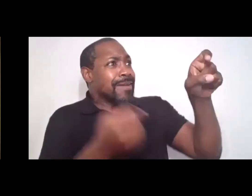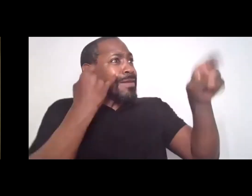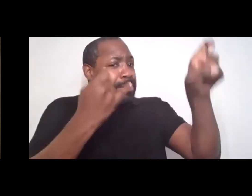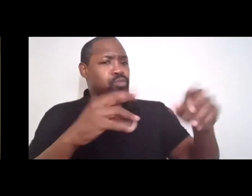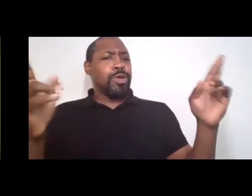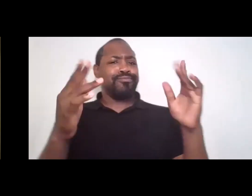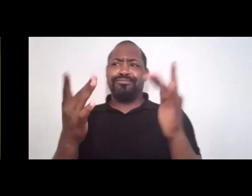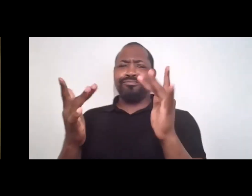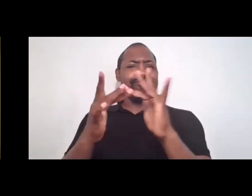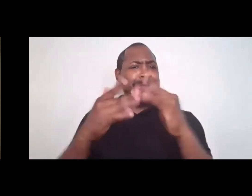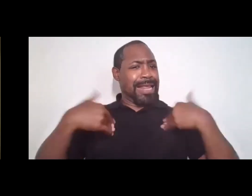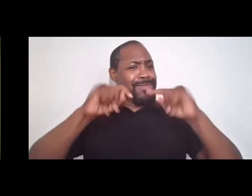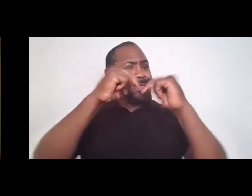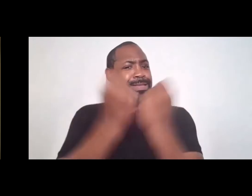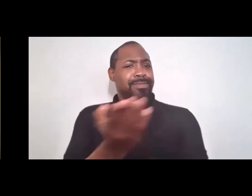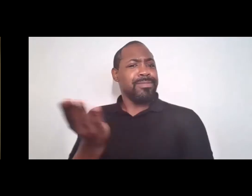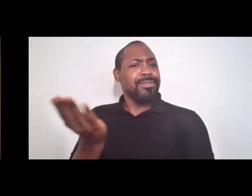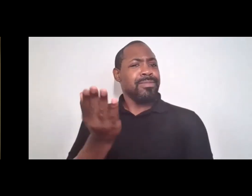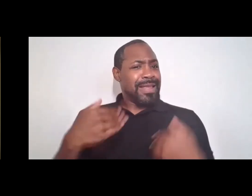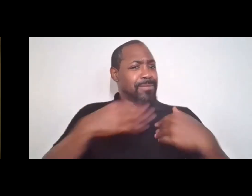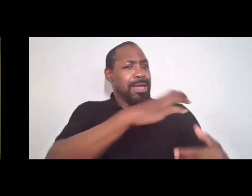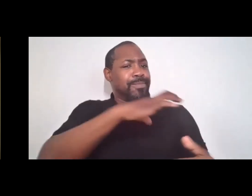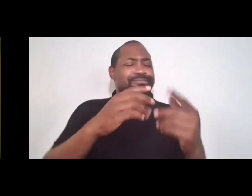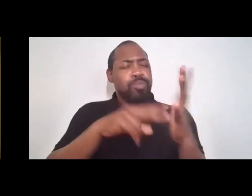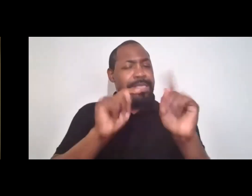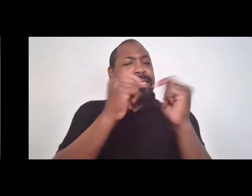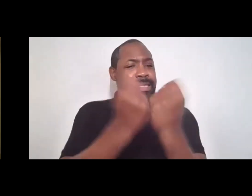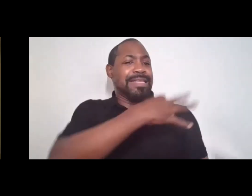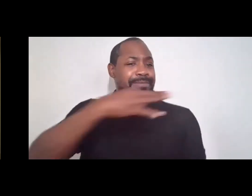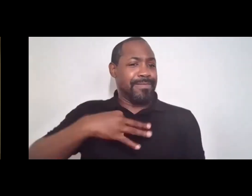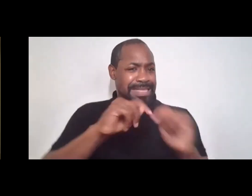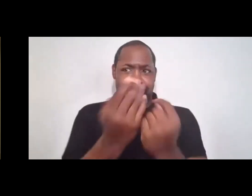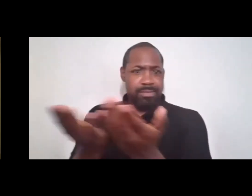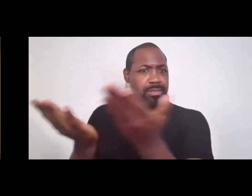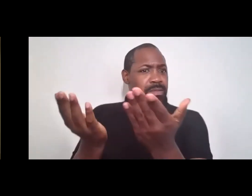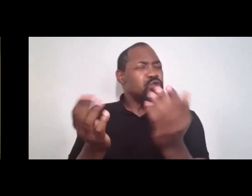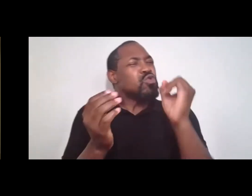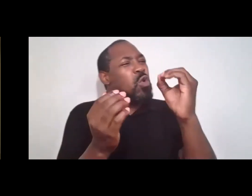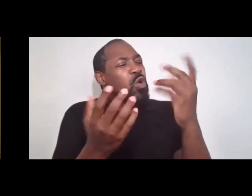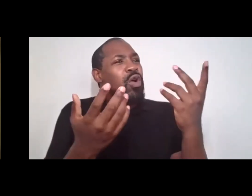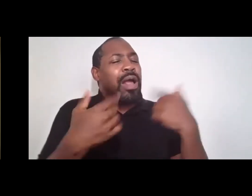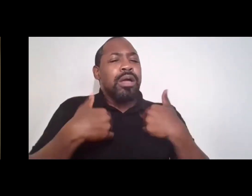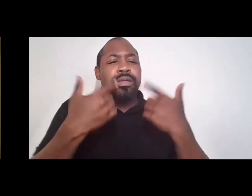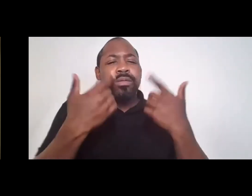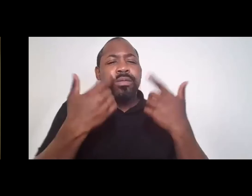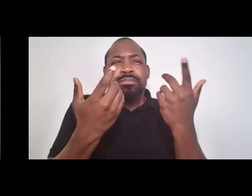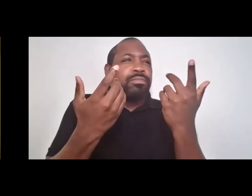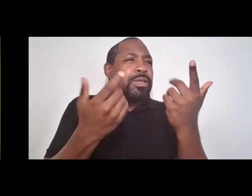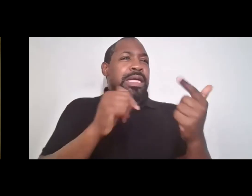have that in regarding it being mandated. So we as a team, as a staff, could support